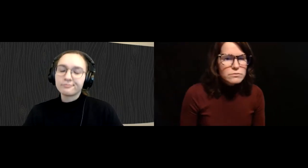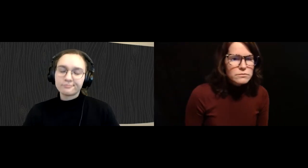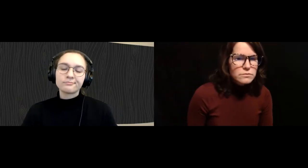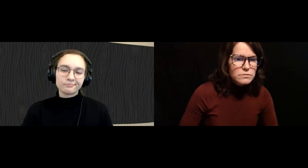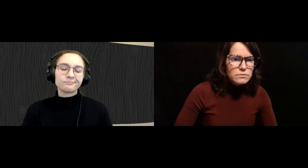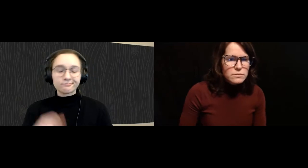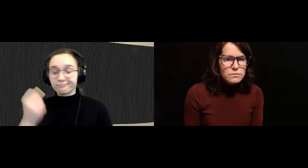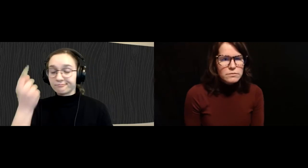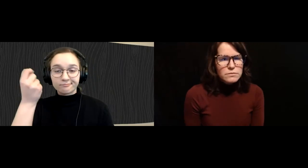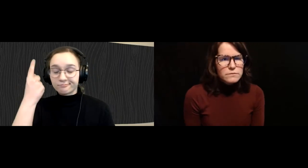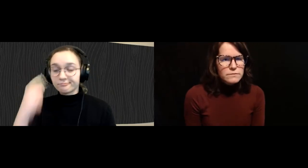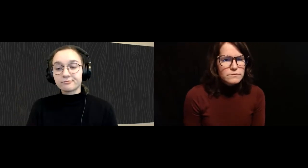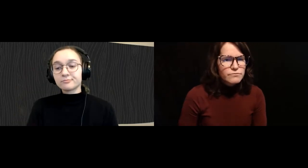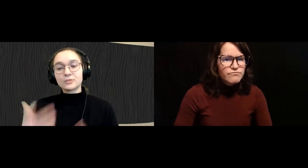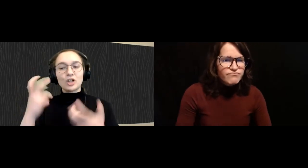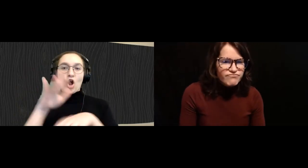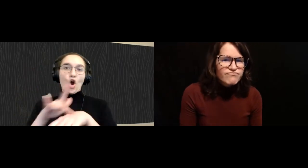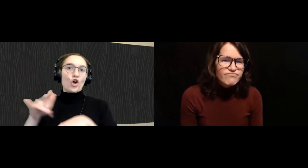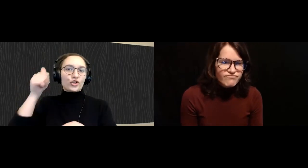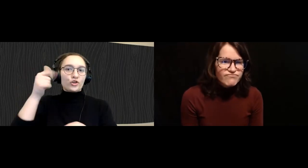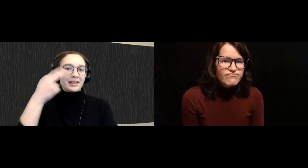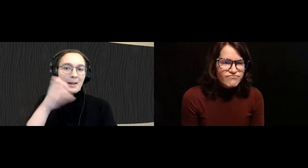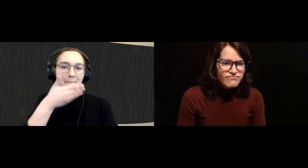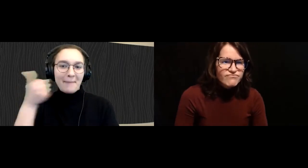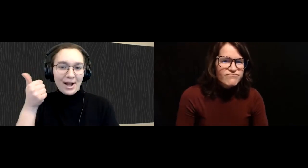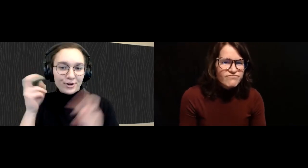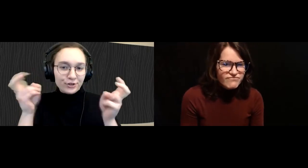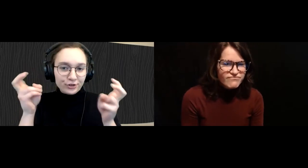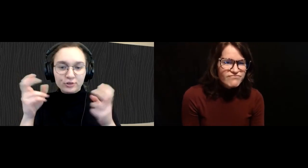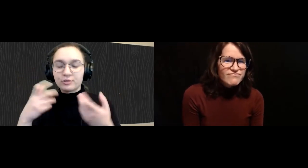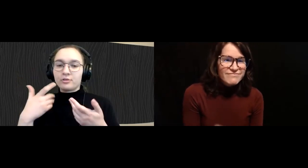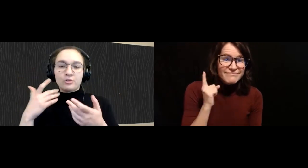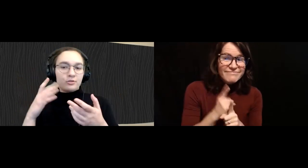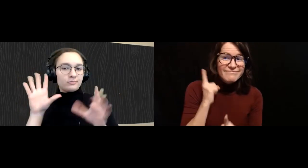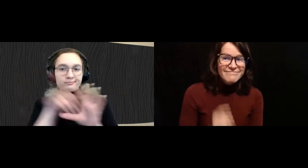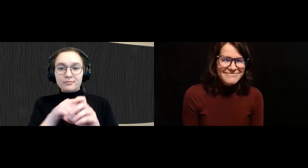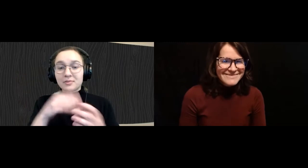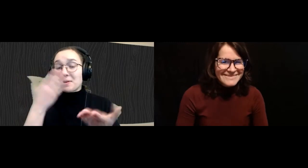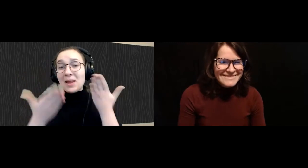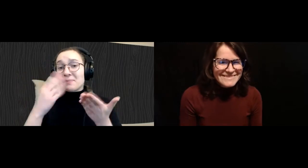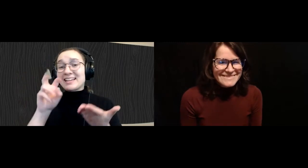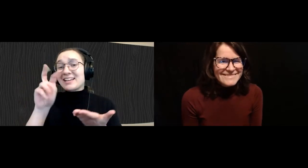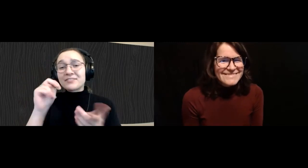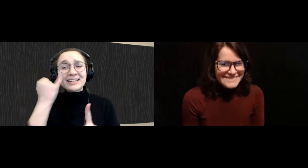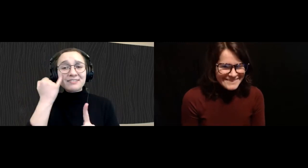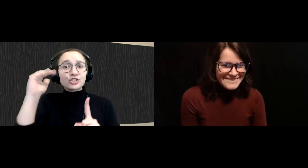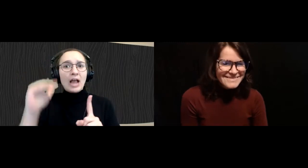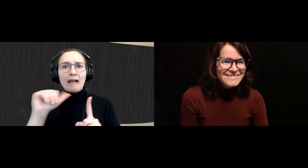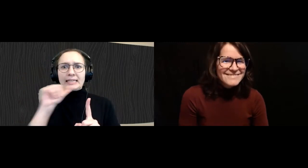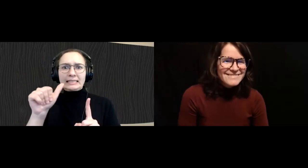now. I get it. Access. I get it. The earlier, the better. Absolutely. Maybe